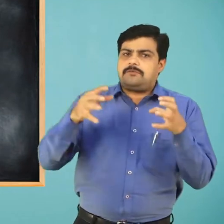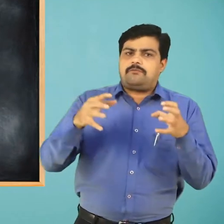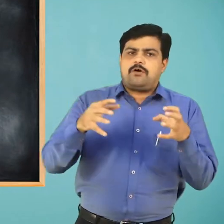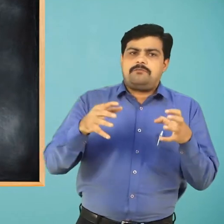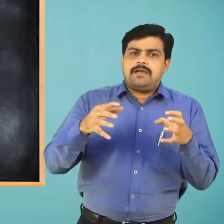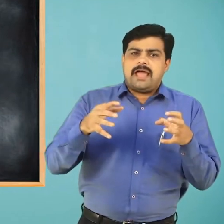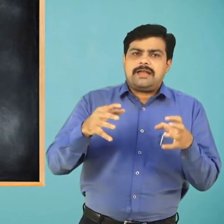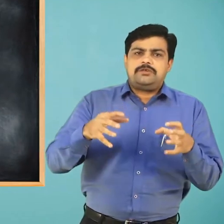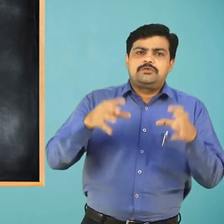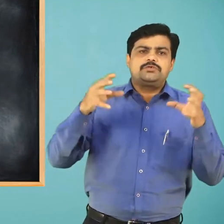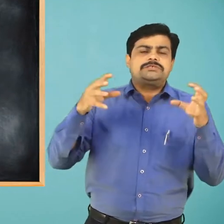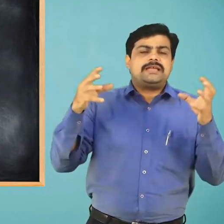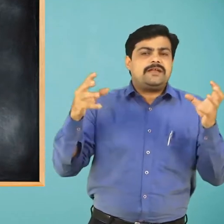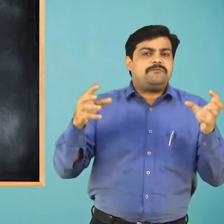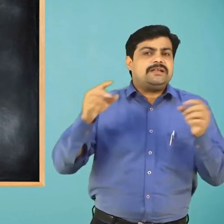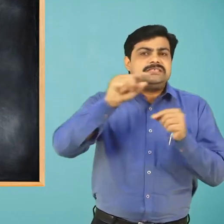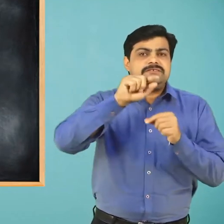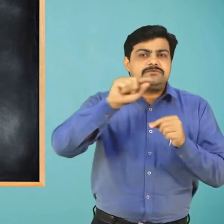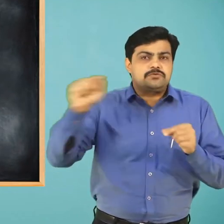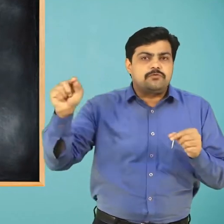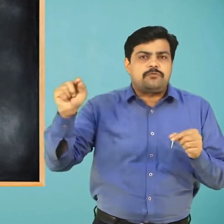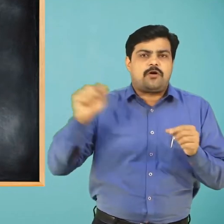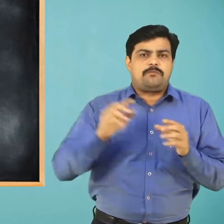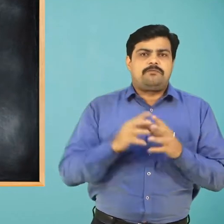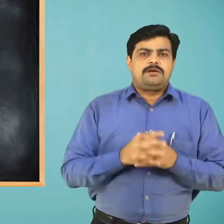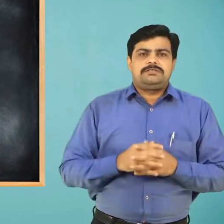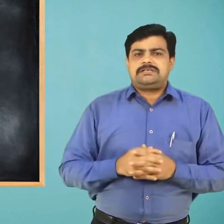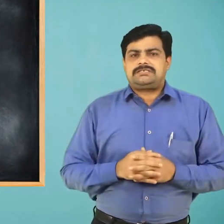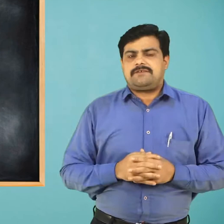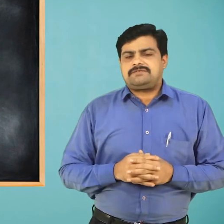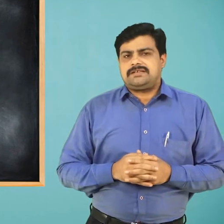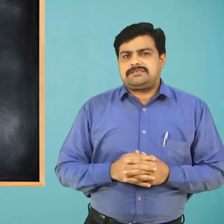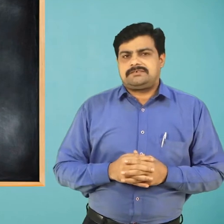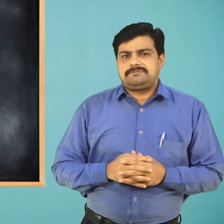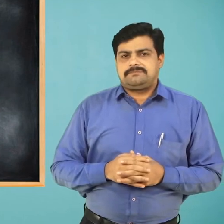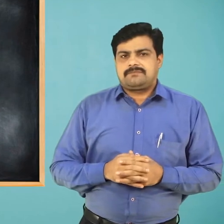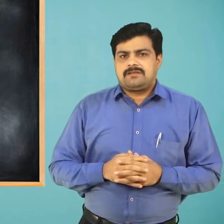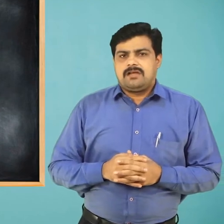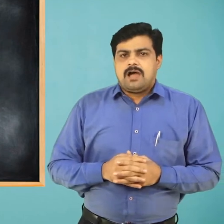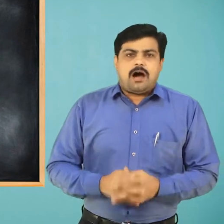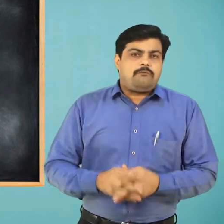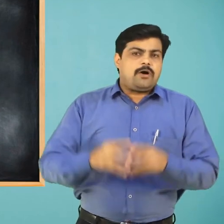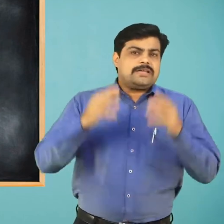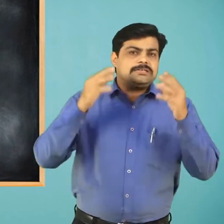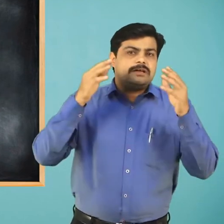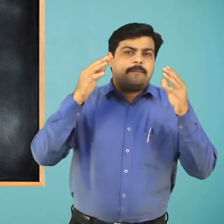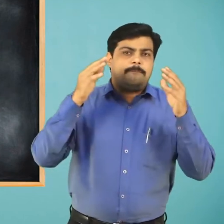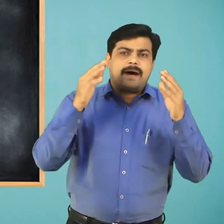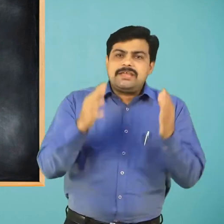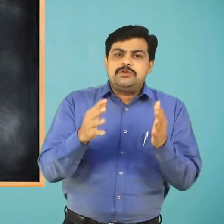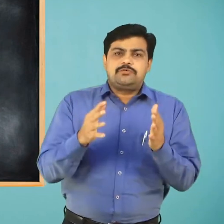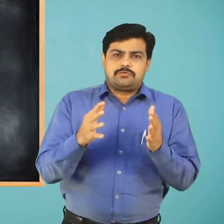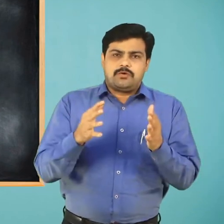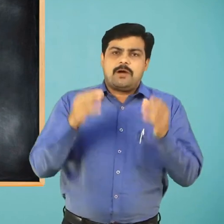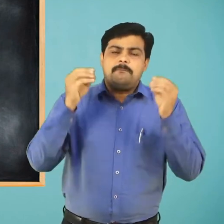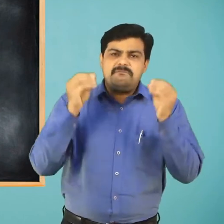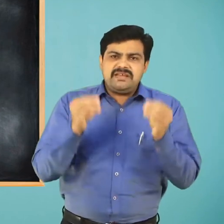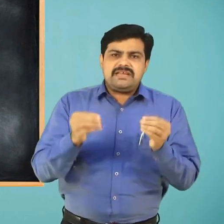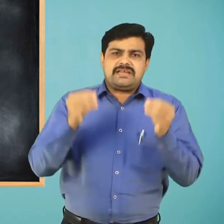third form and use the infinitive to form just after it. Avoid by you,